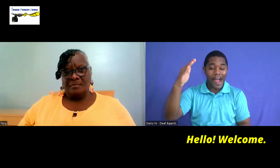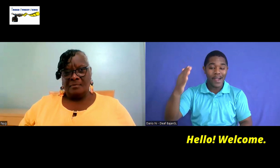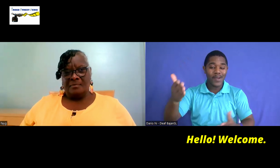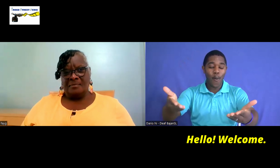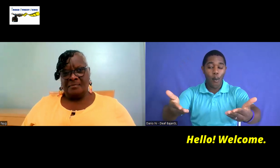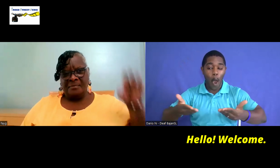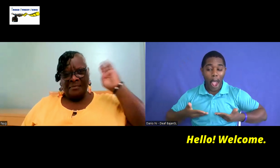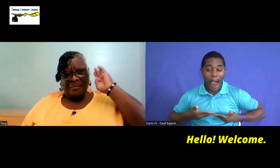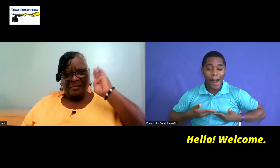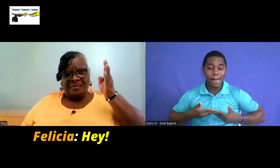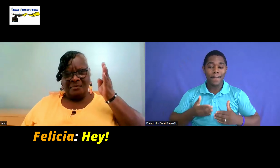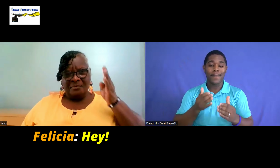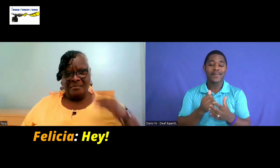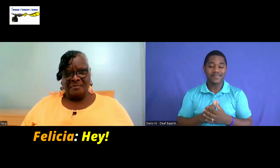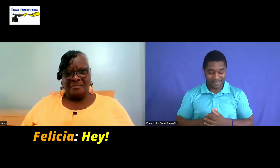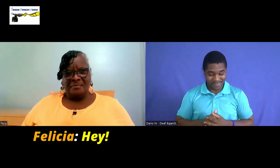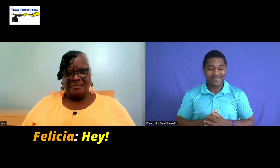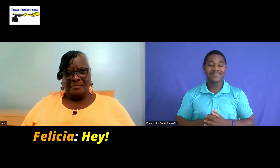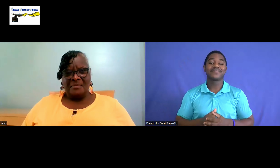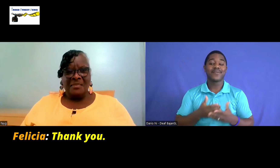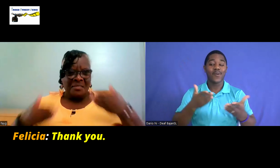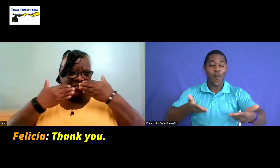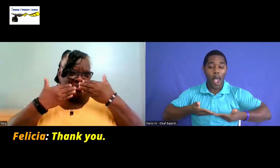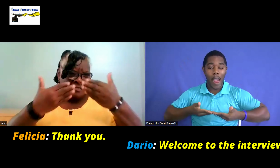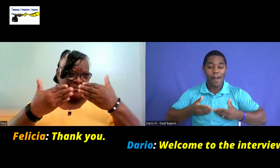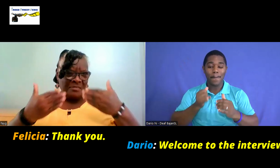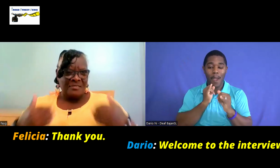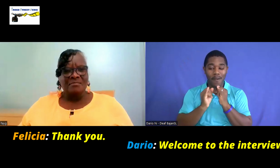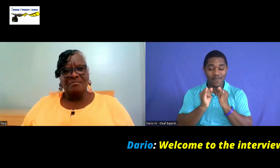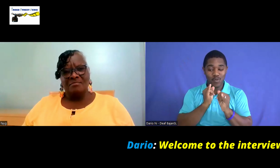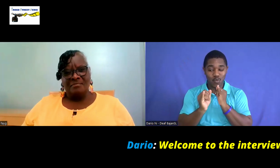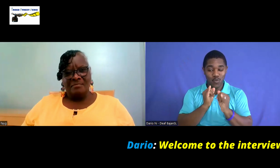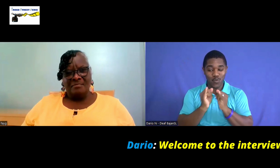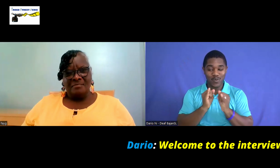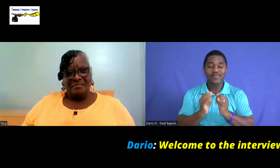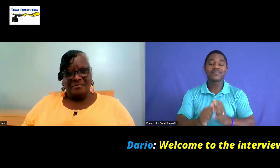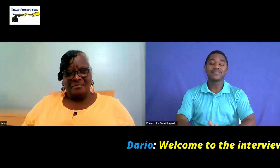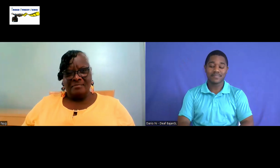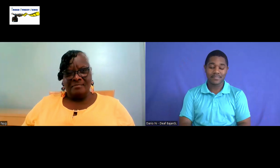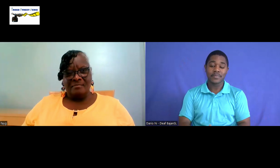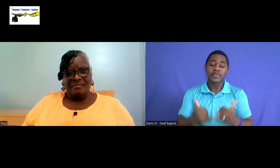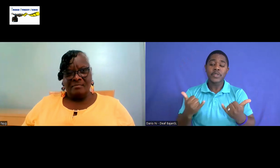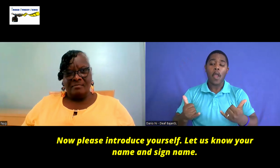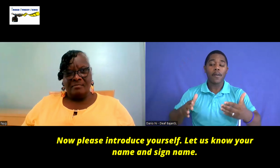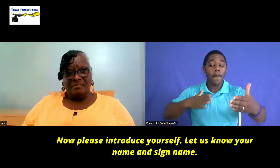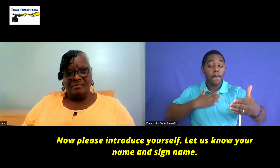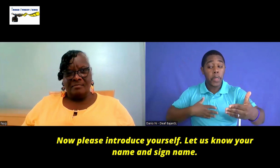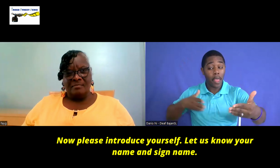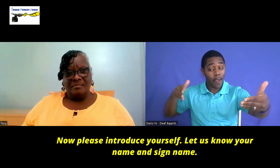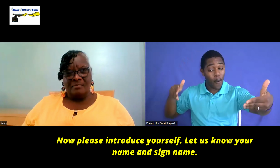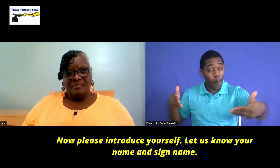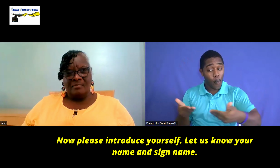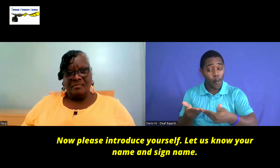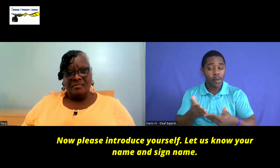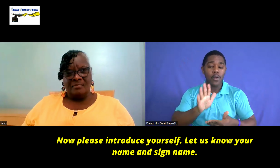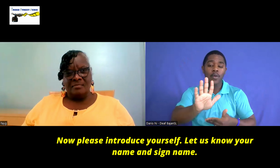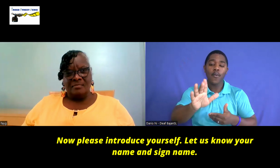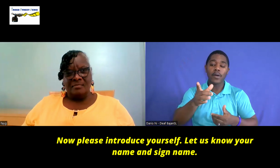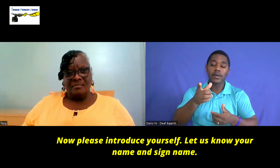Hello, welcome. Hey, thank you. Welcome to the interview. Now, please introduce yourself. Let